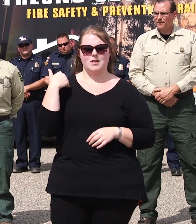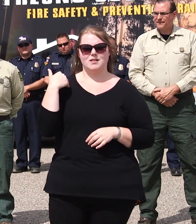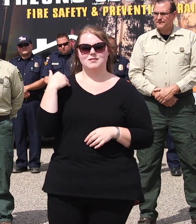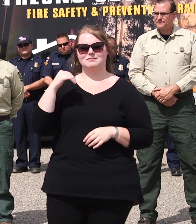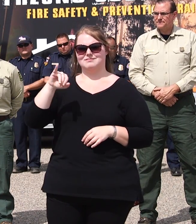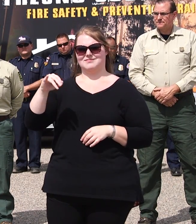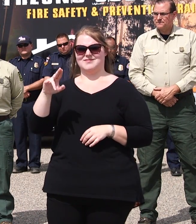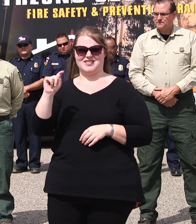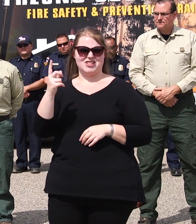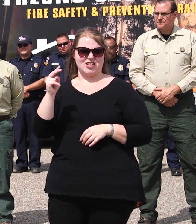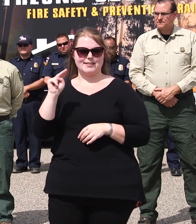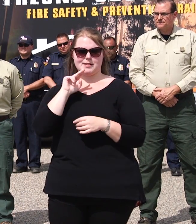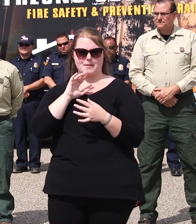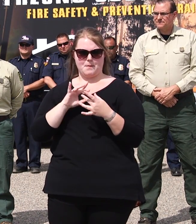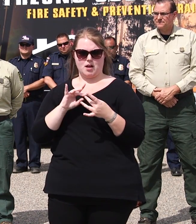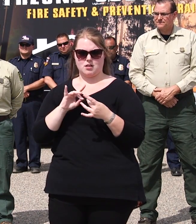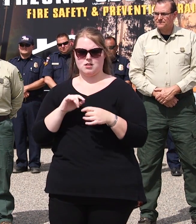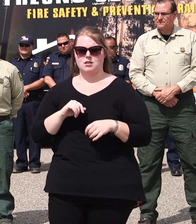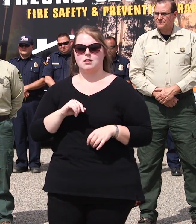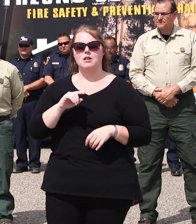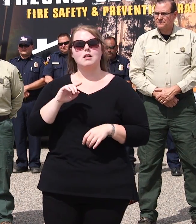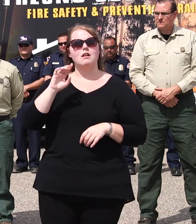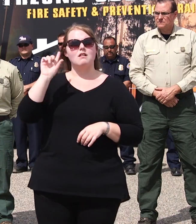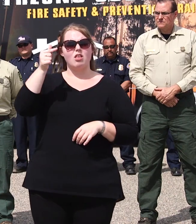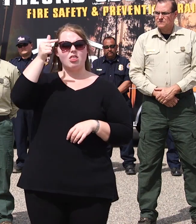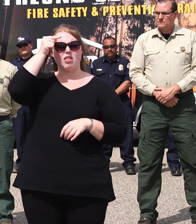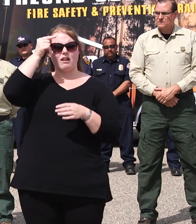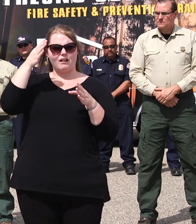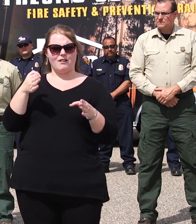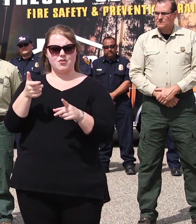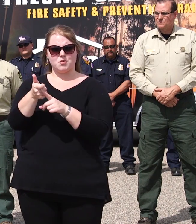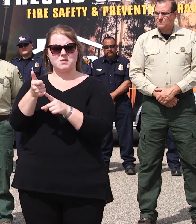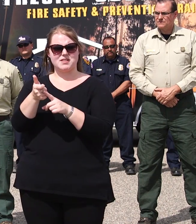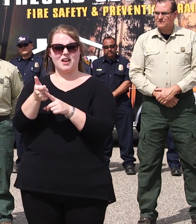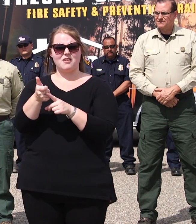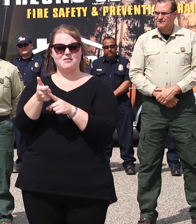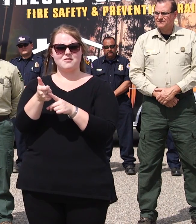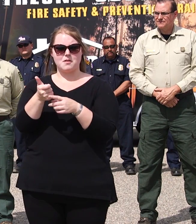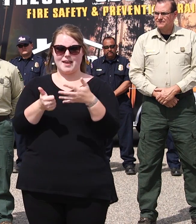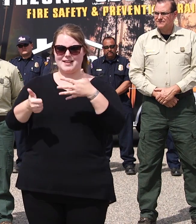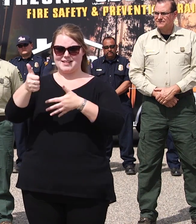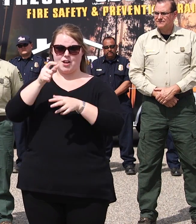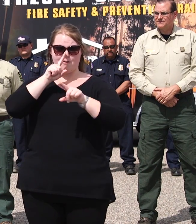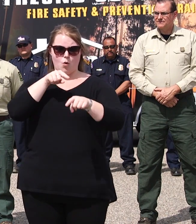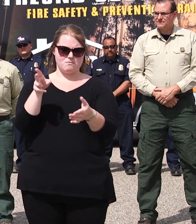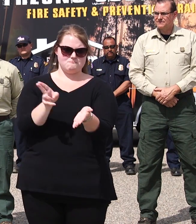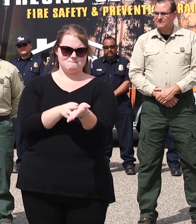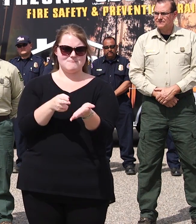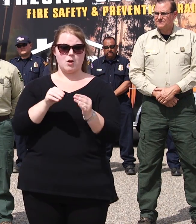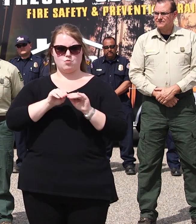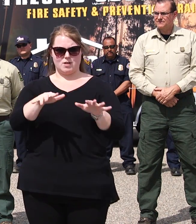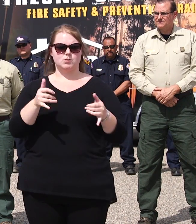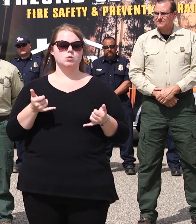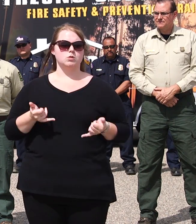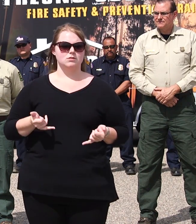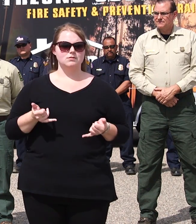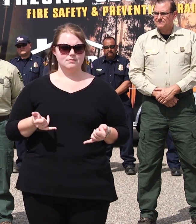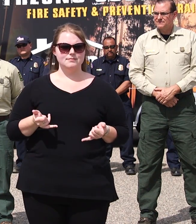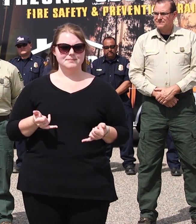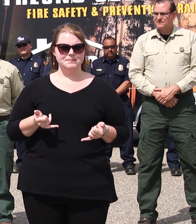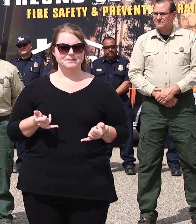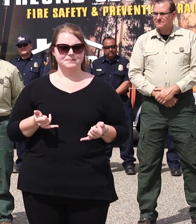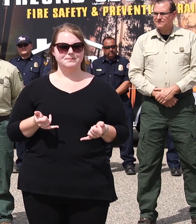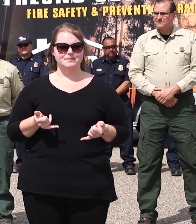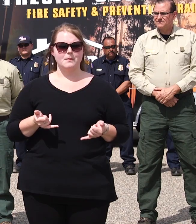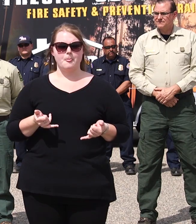by Justin is that the governor signed an executive order and released that today. It is